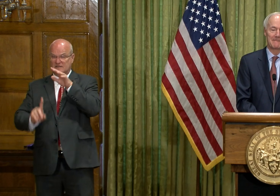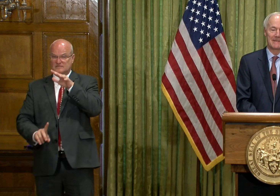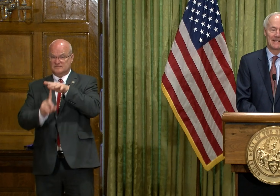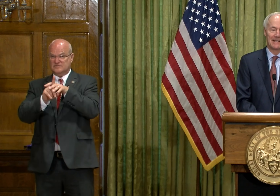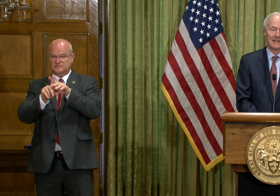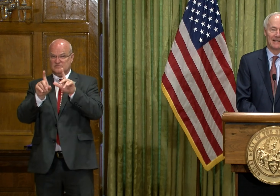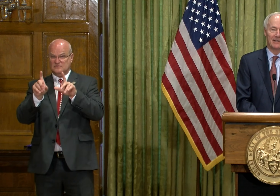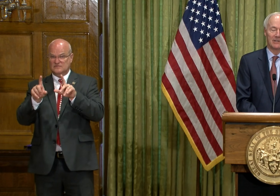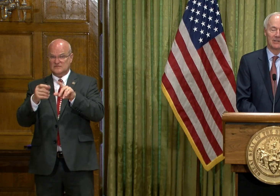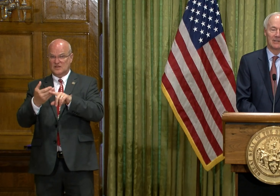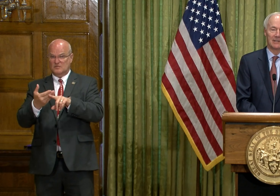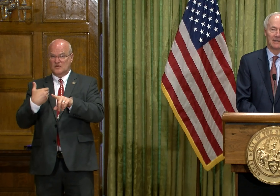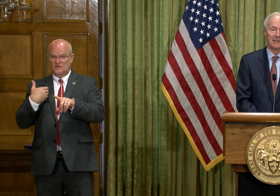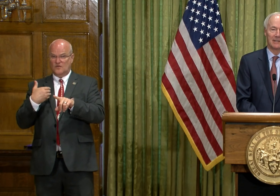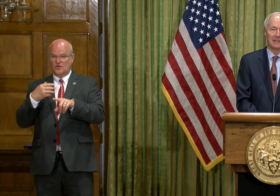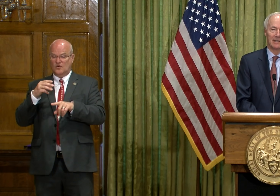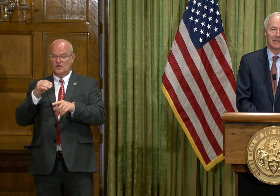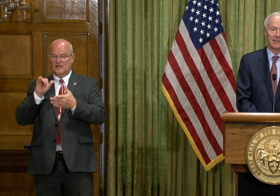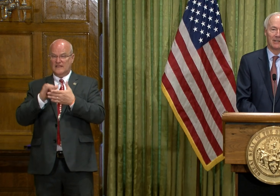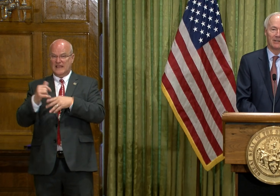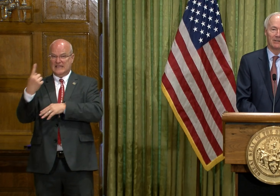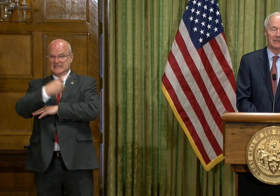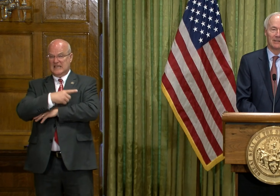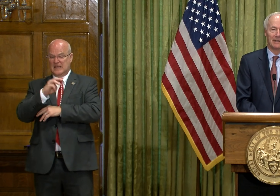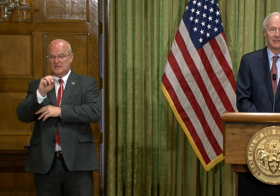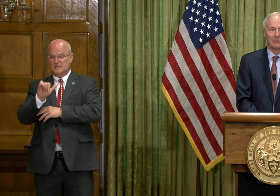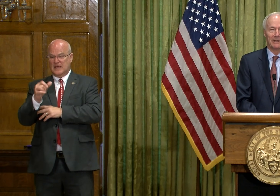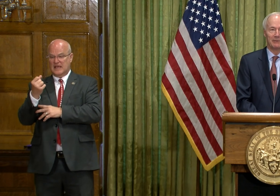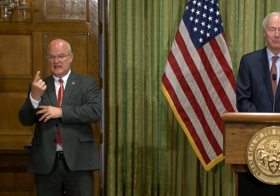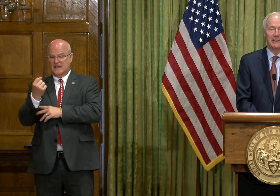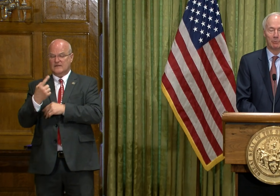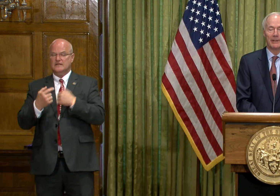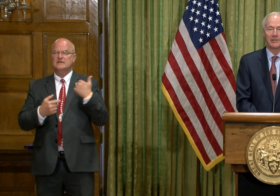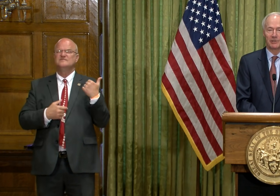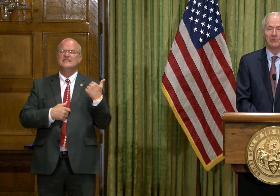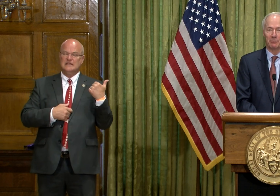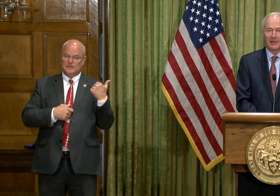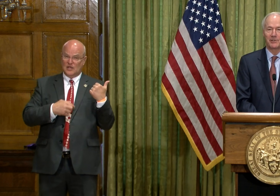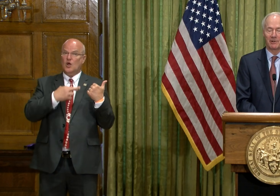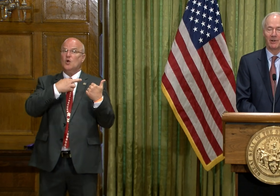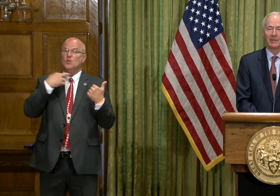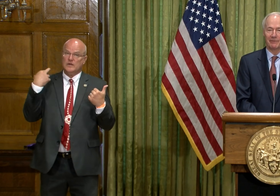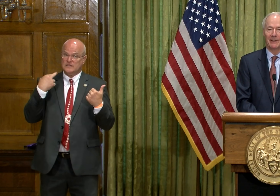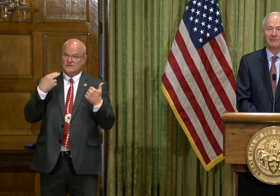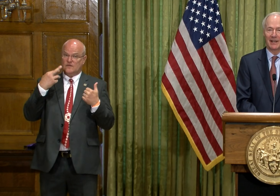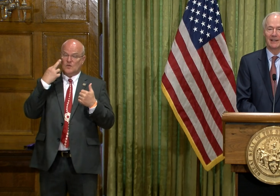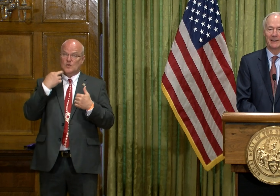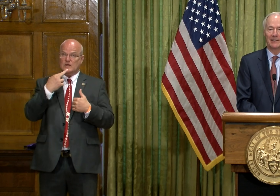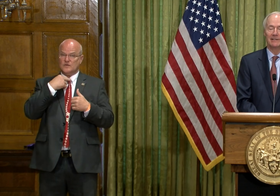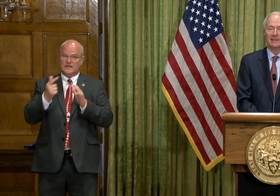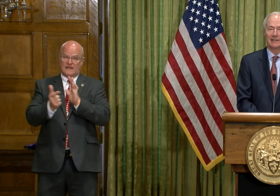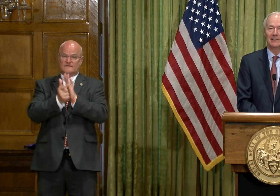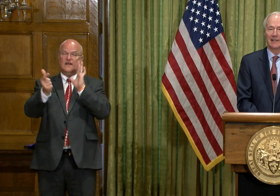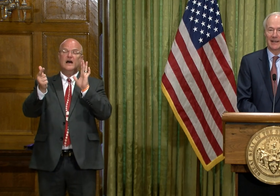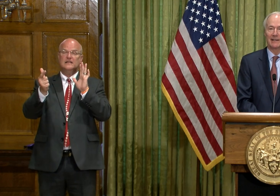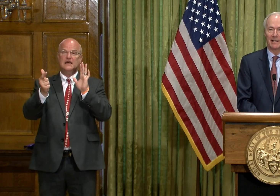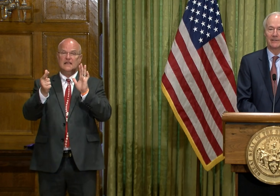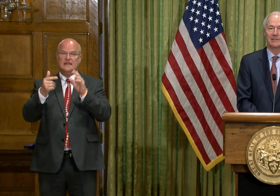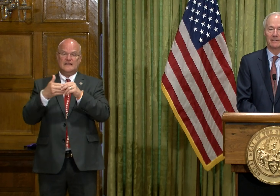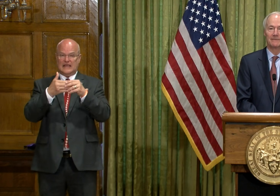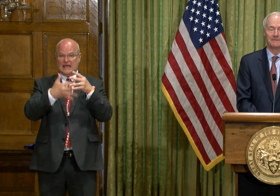up before we get to that May 11th? Well, it would be a risk to the restaurant if they violated